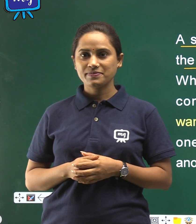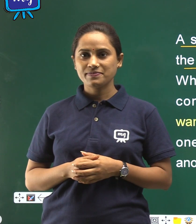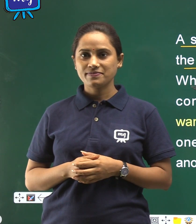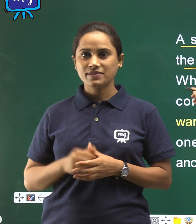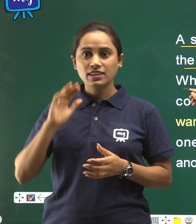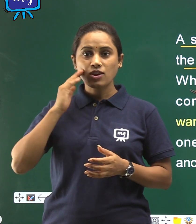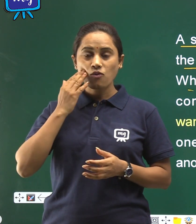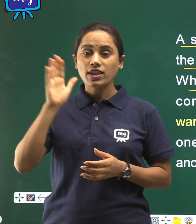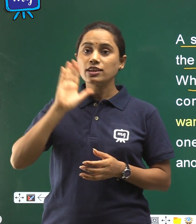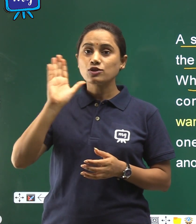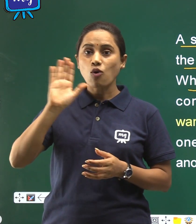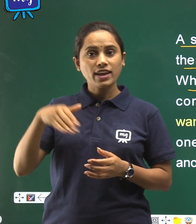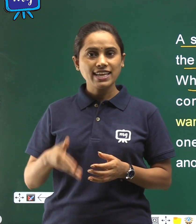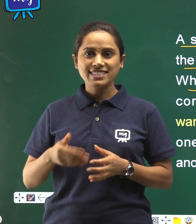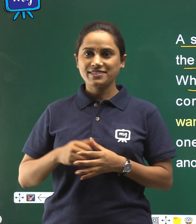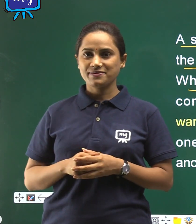When the song is